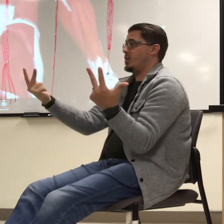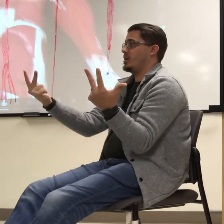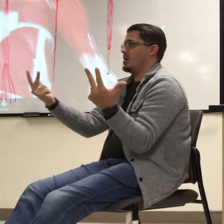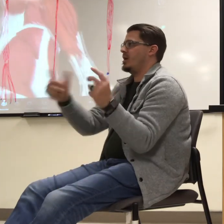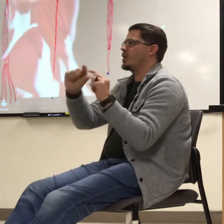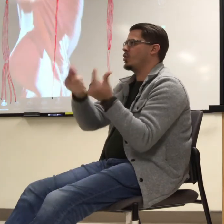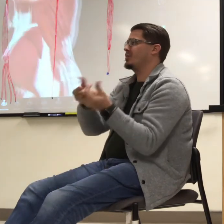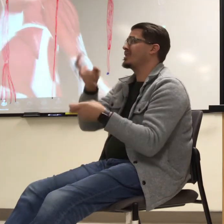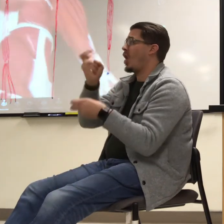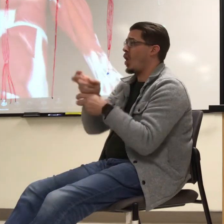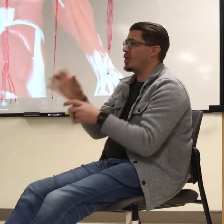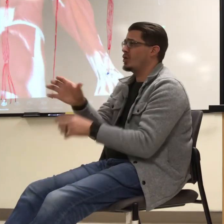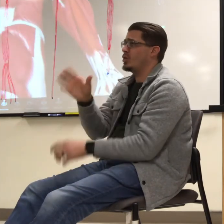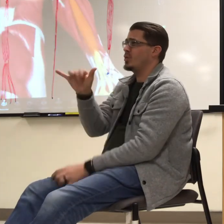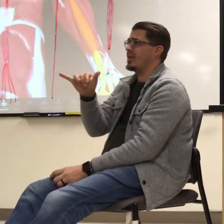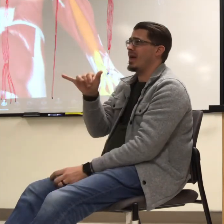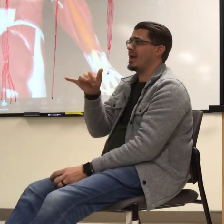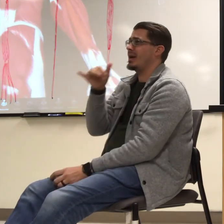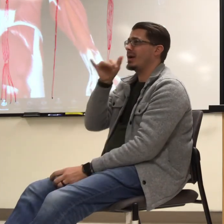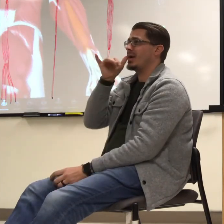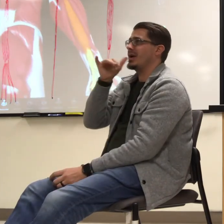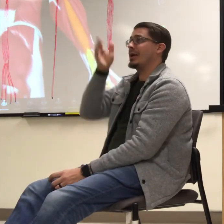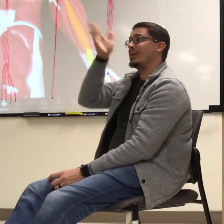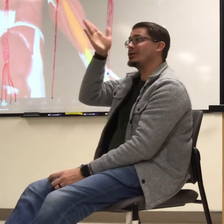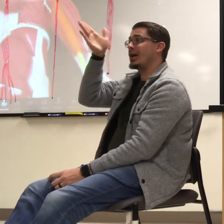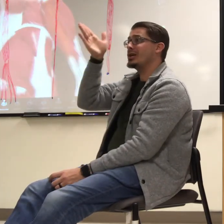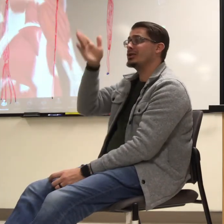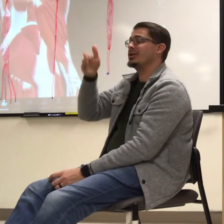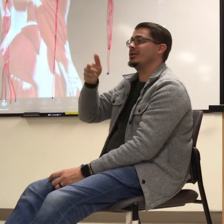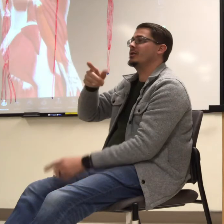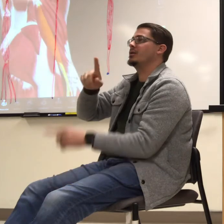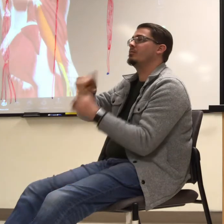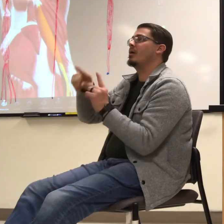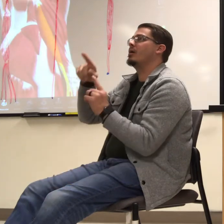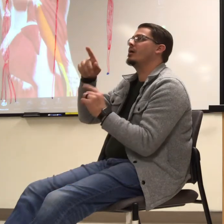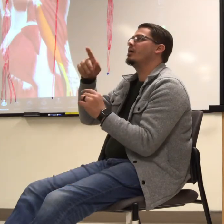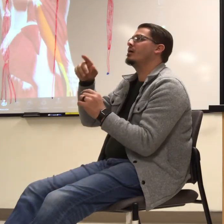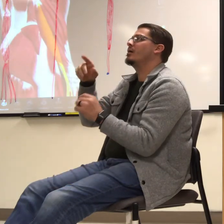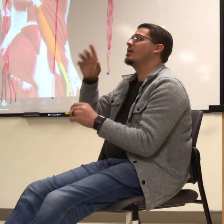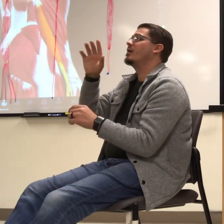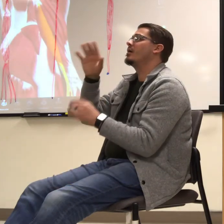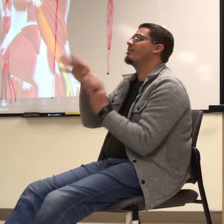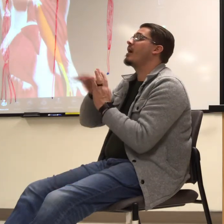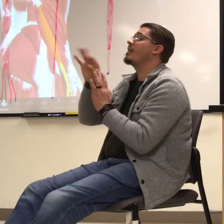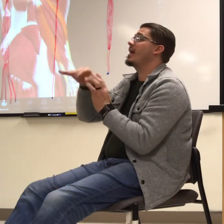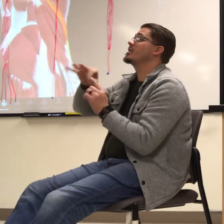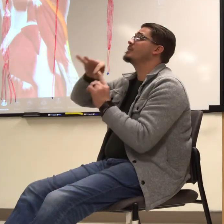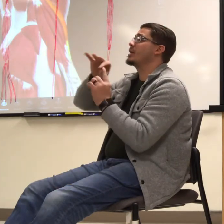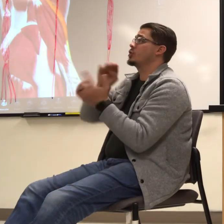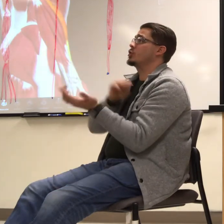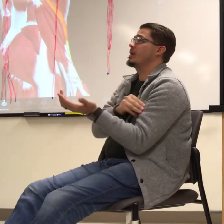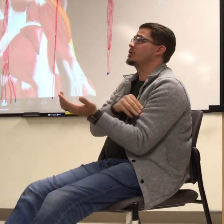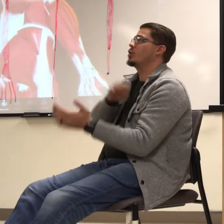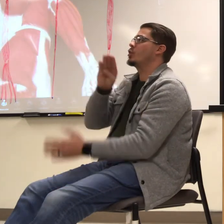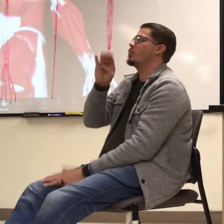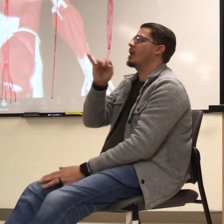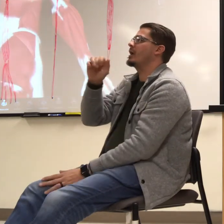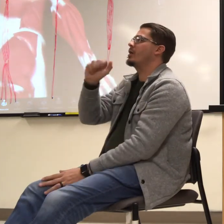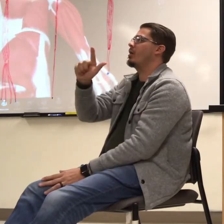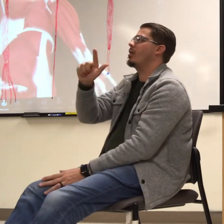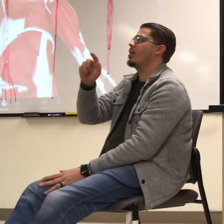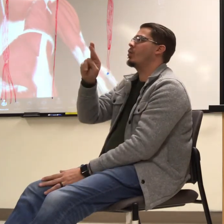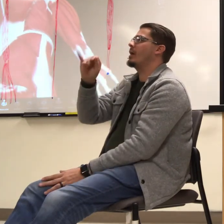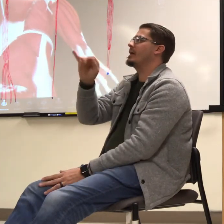It's hard to do, like, standing here as a presentation. But always find that exception muscle, the brachioradialis. Always start with that.